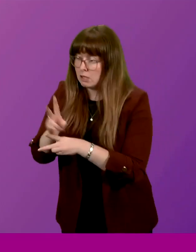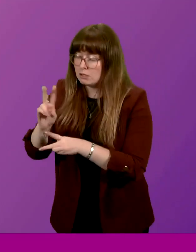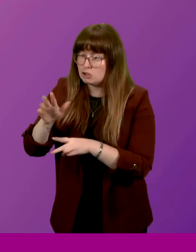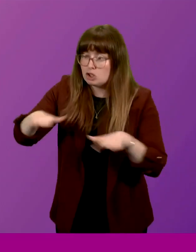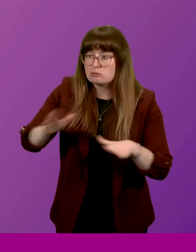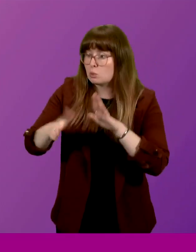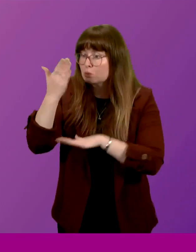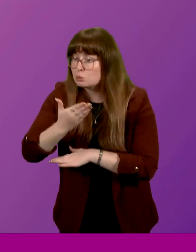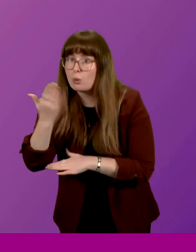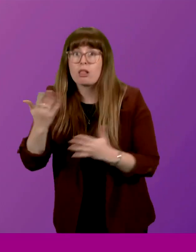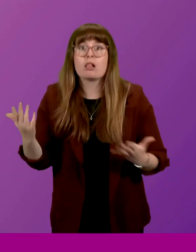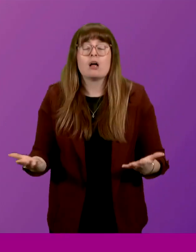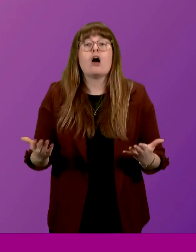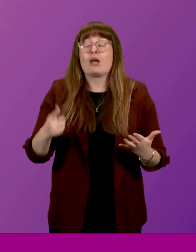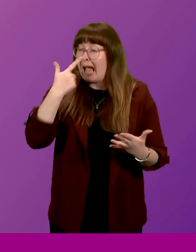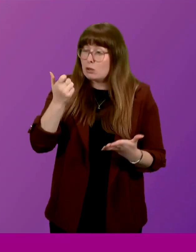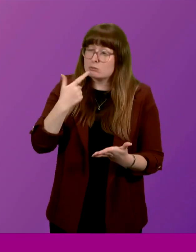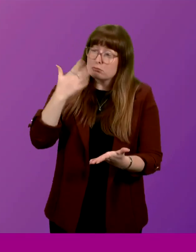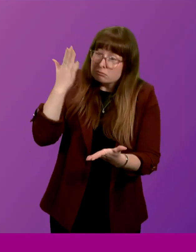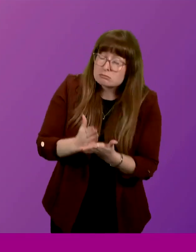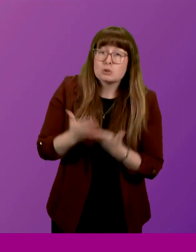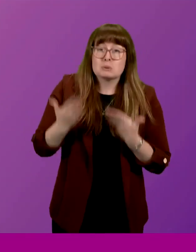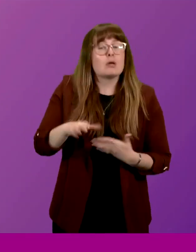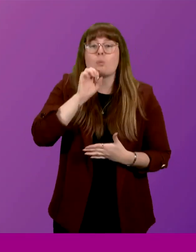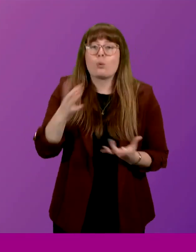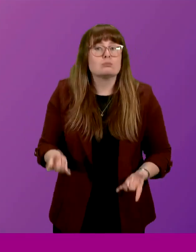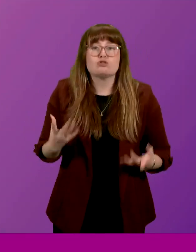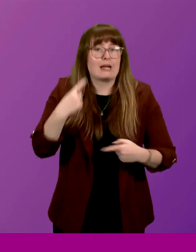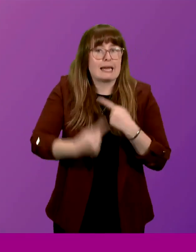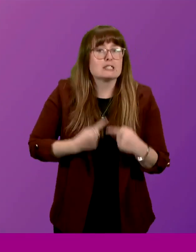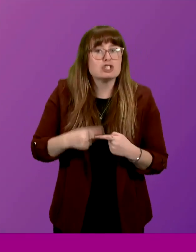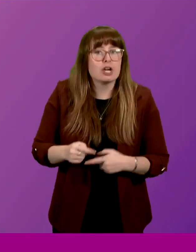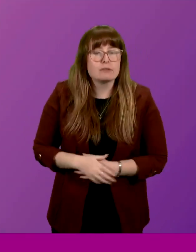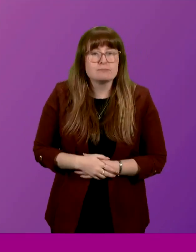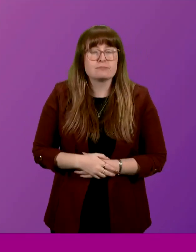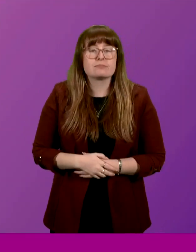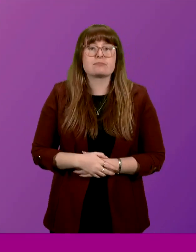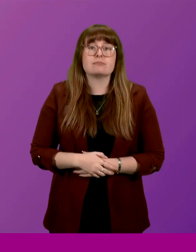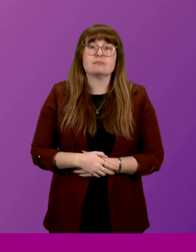a cast-iron guarantee today that there will be no strikes in the new year? First Minister.